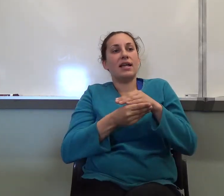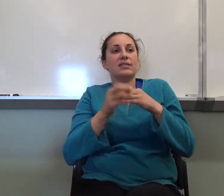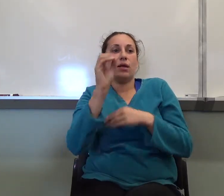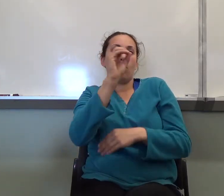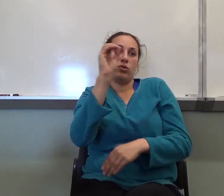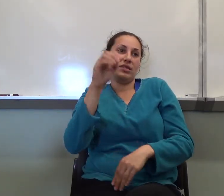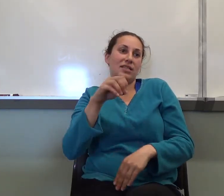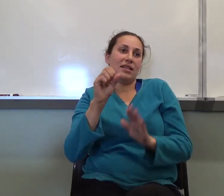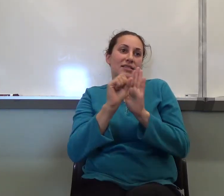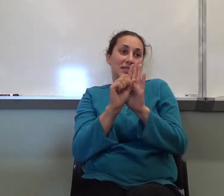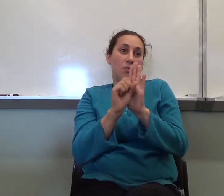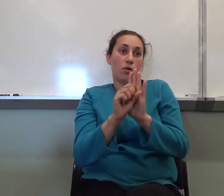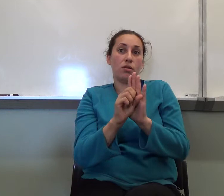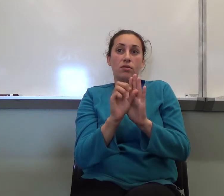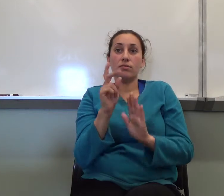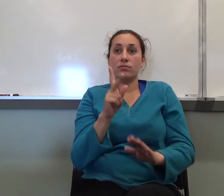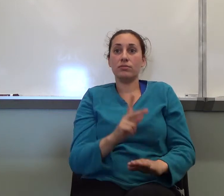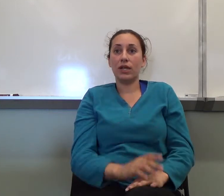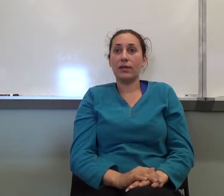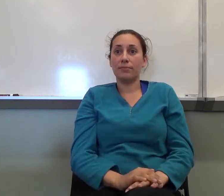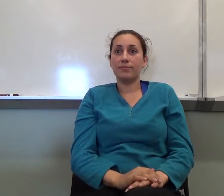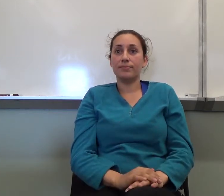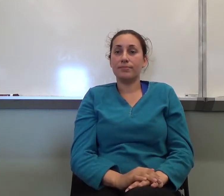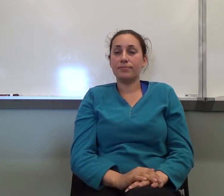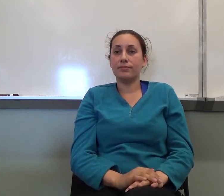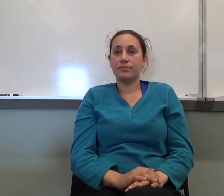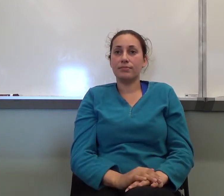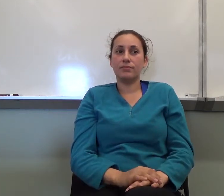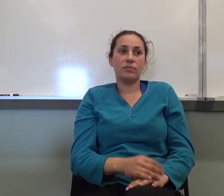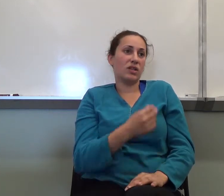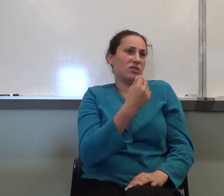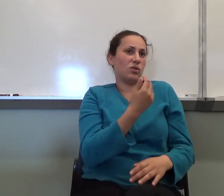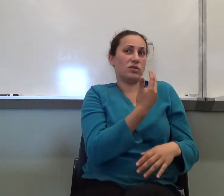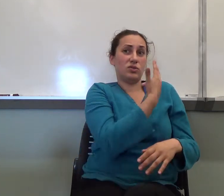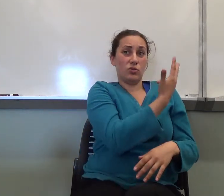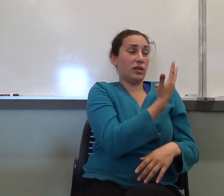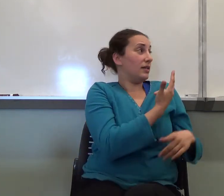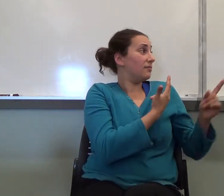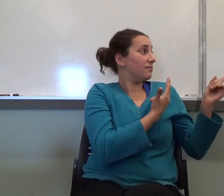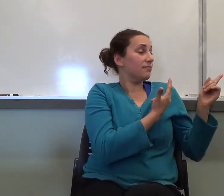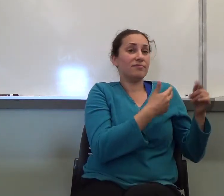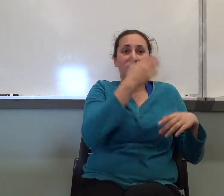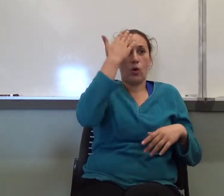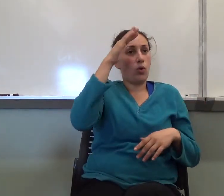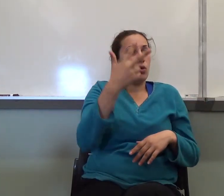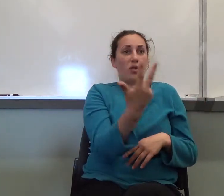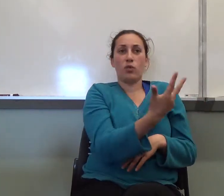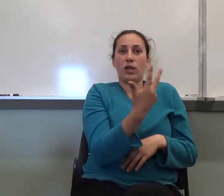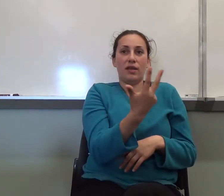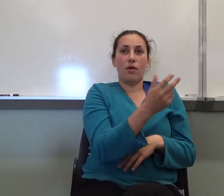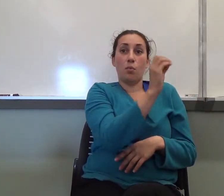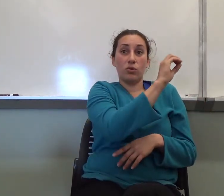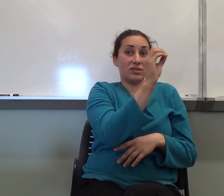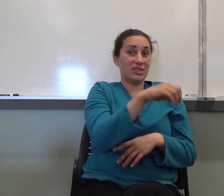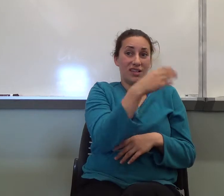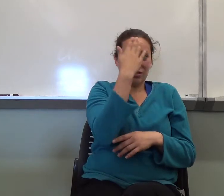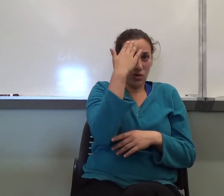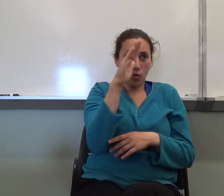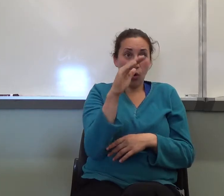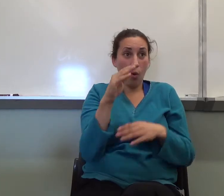So there's all three cases: amount unknown, base unknown, and percent unknown. So any one of those could